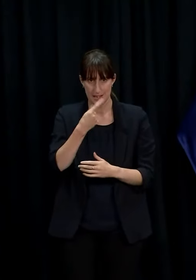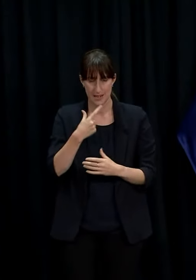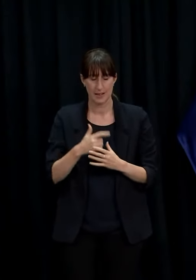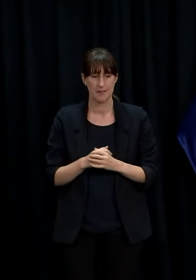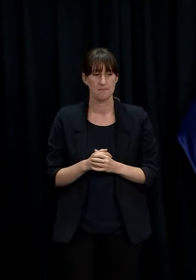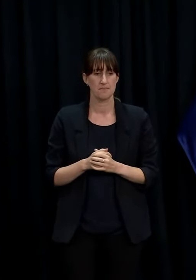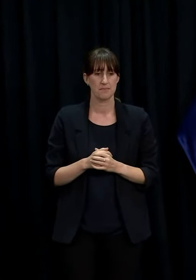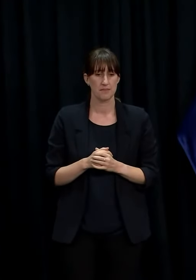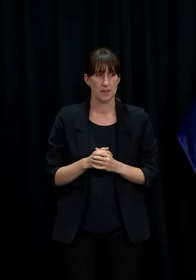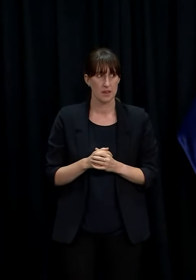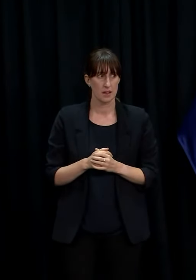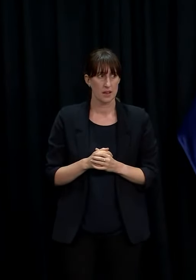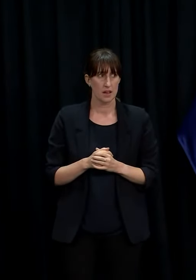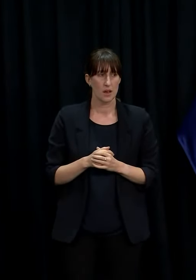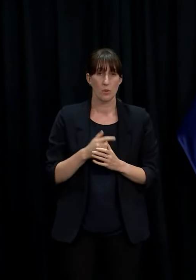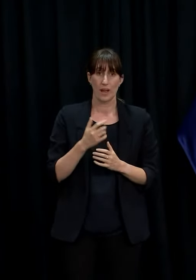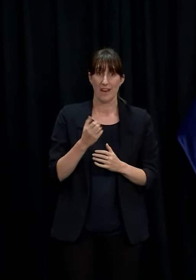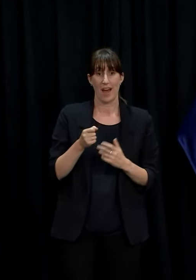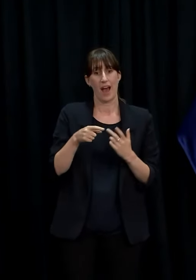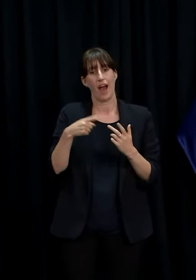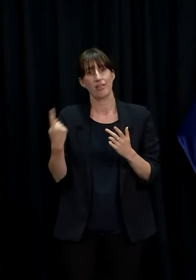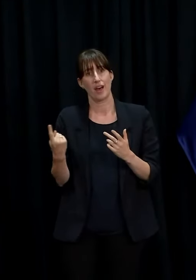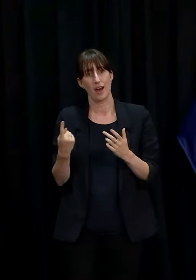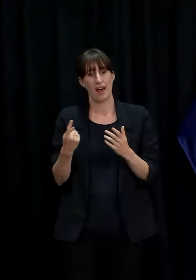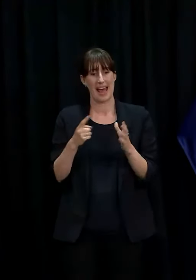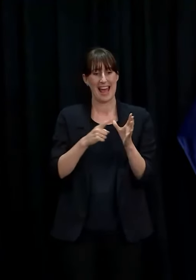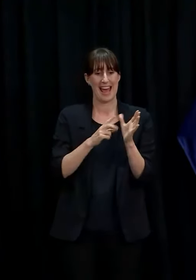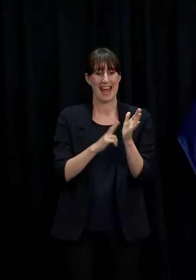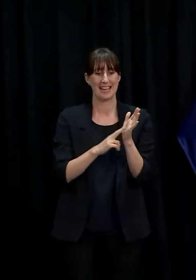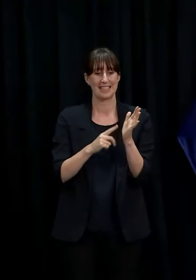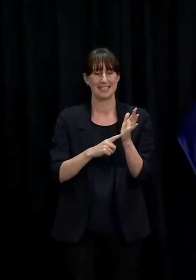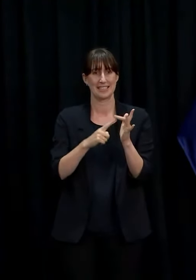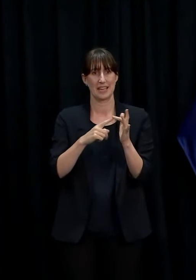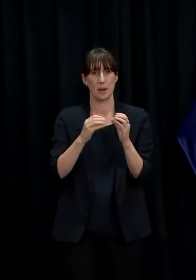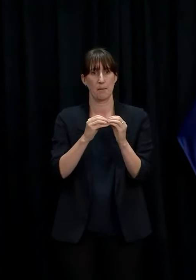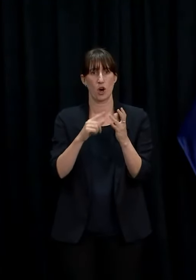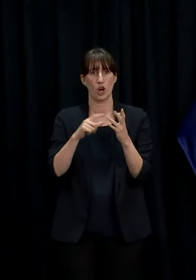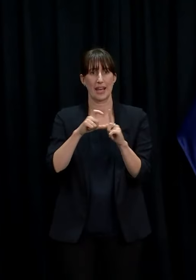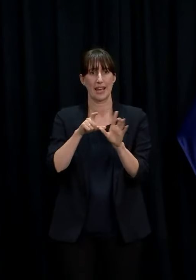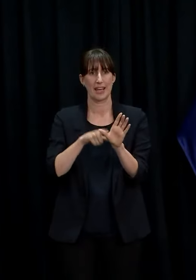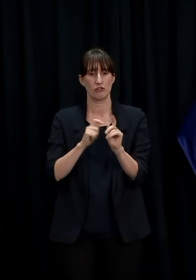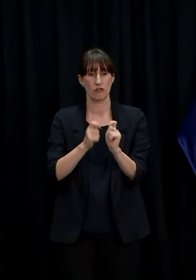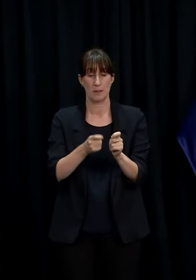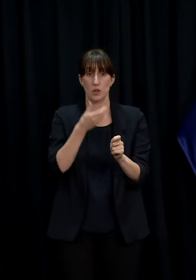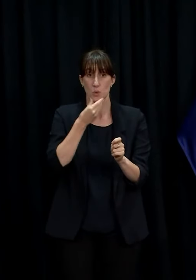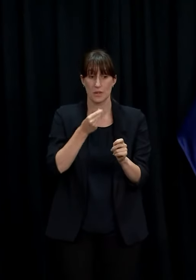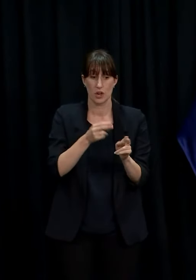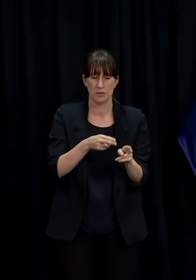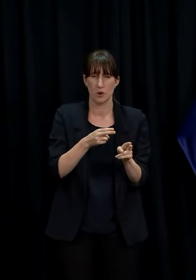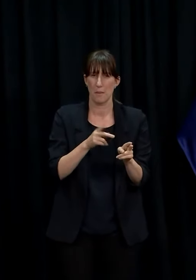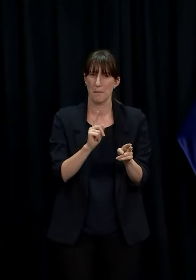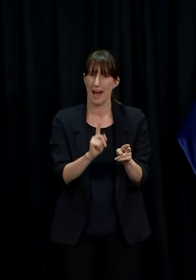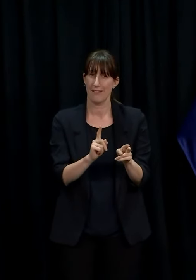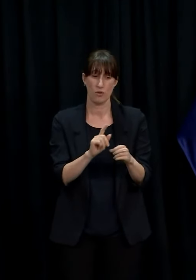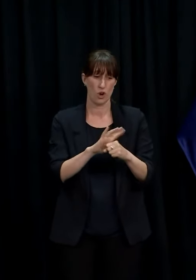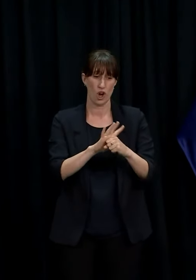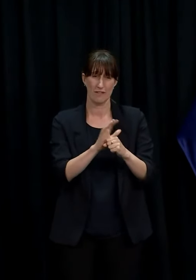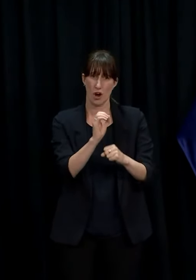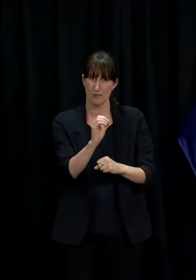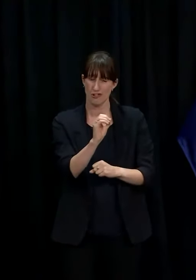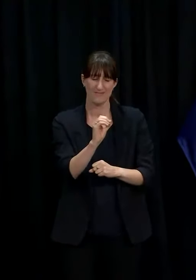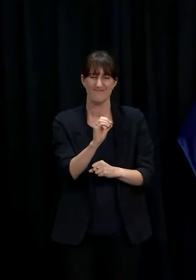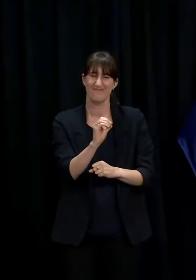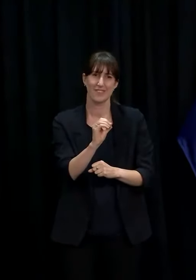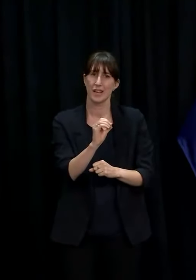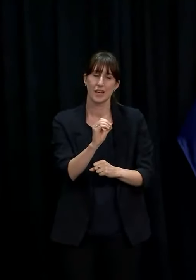a antibody treatment as well for use in hospital, but that one is shown not to be so useful for Omicron because it doesn't bind